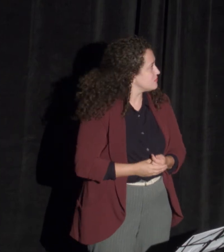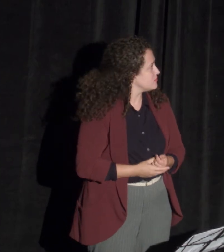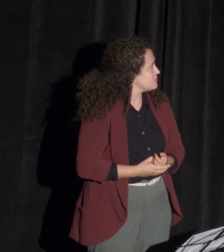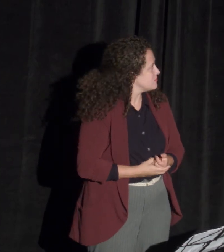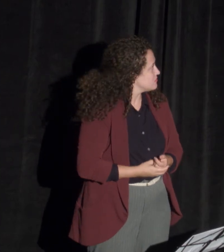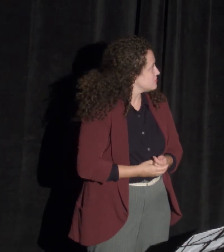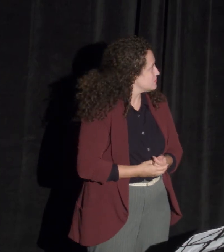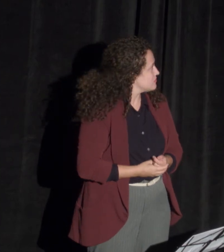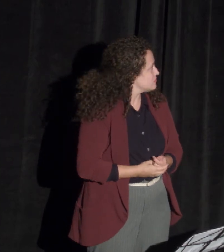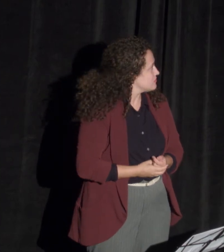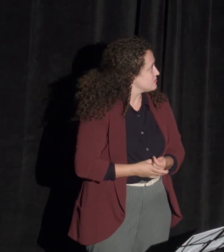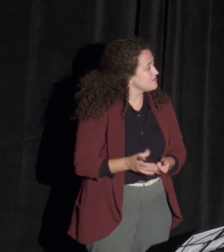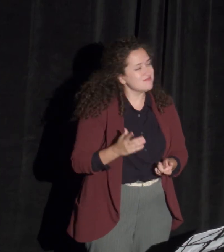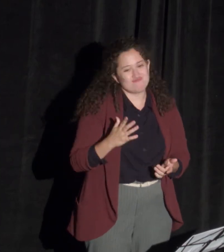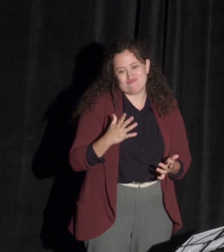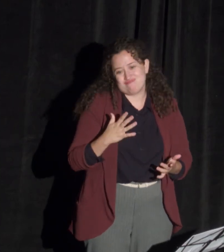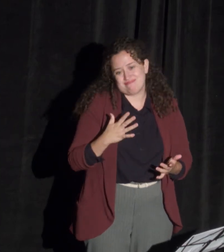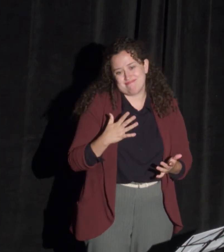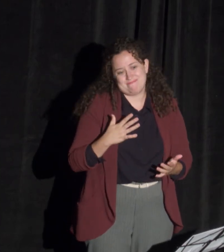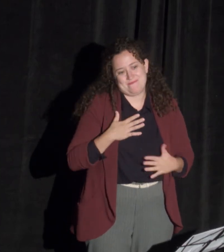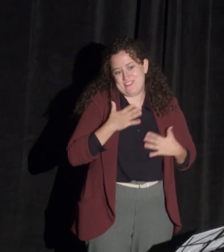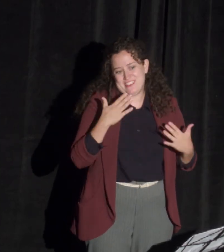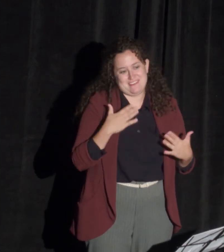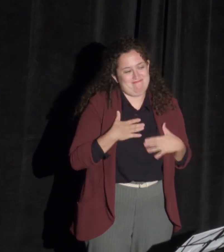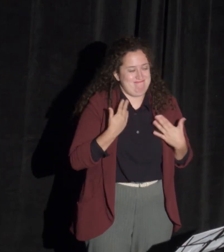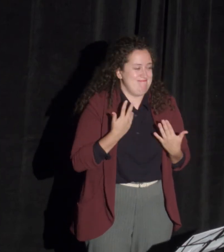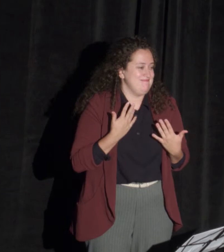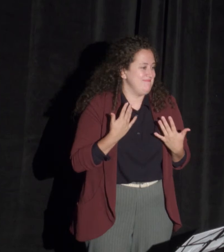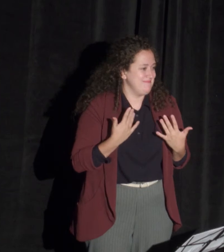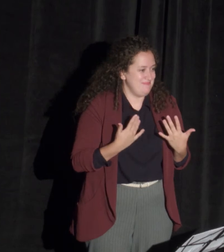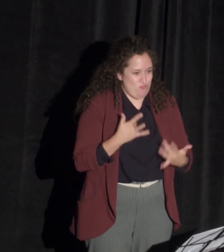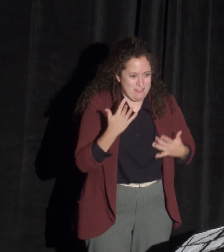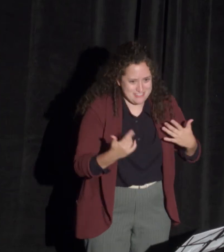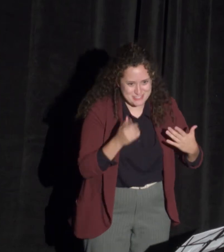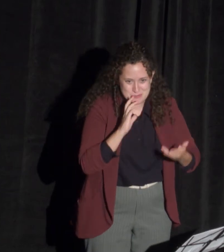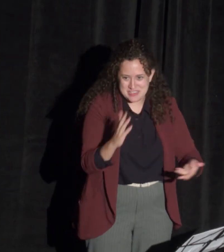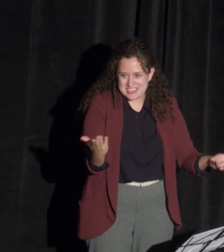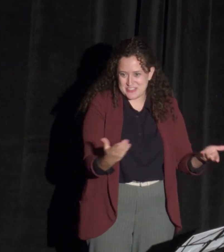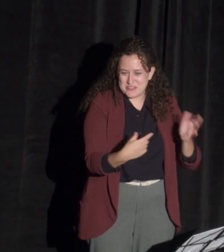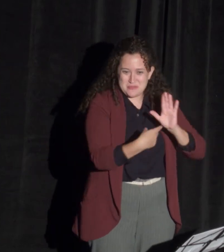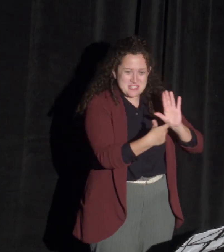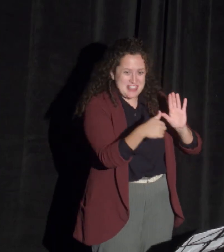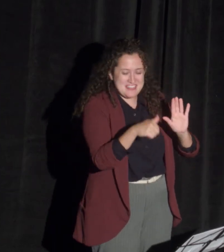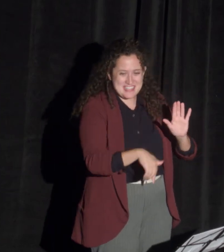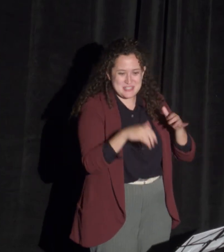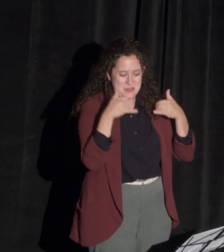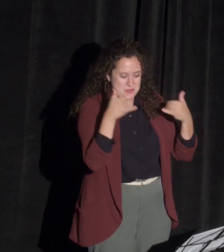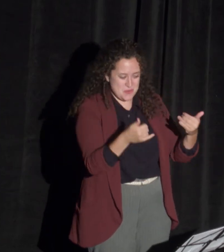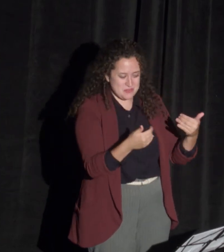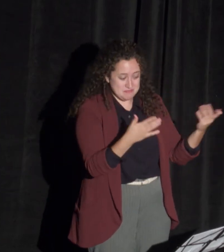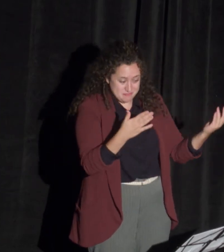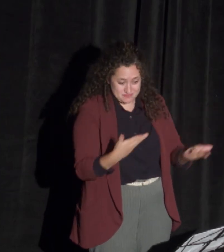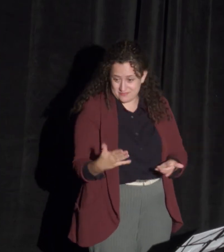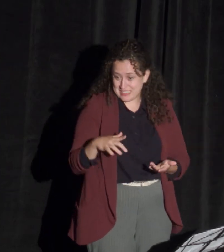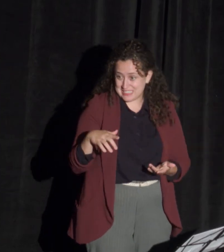We're very glad to be here to present this award. Edie? And the nominees are